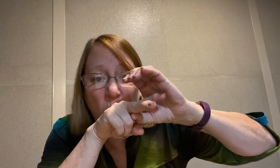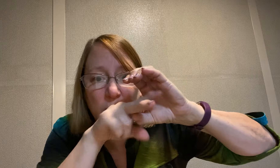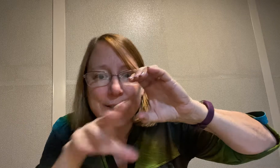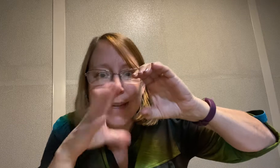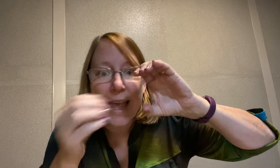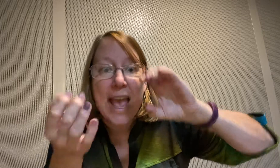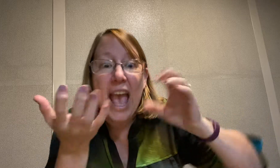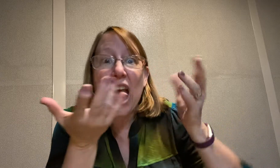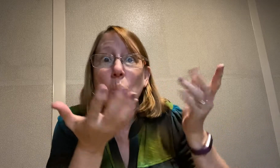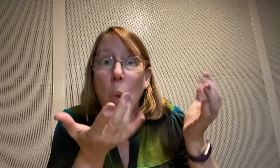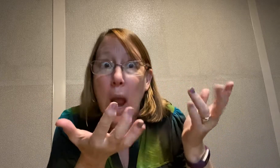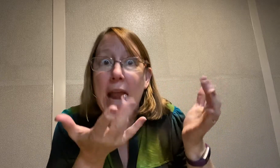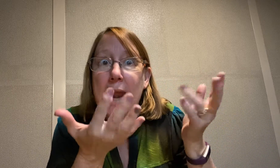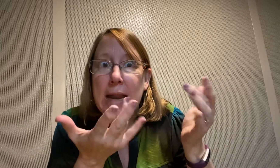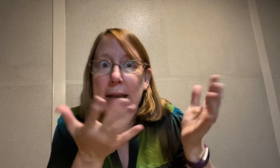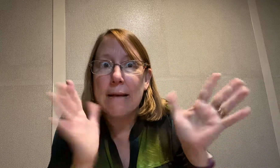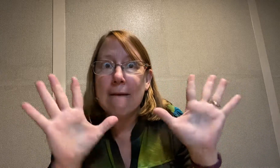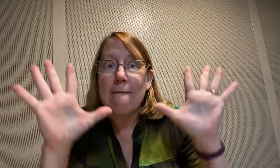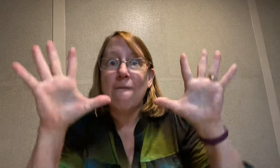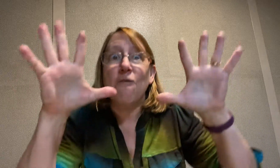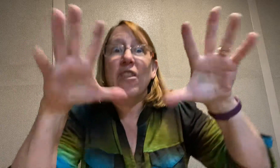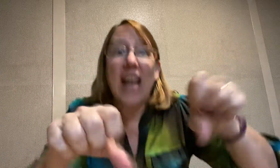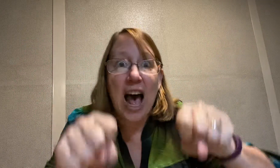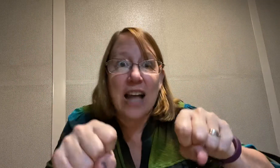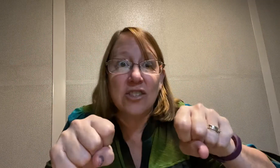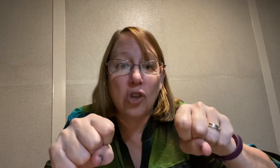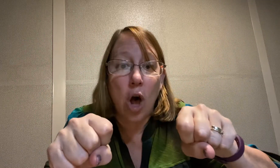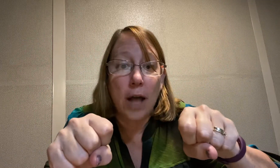holes, and waited for the onslaught.